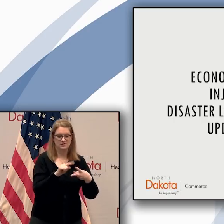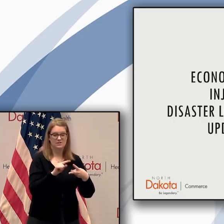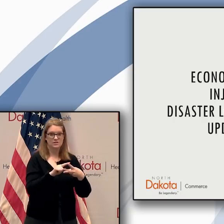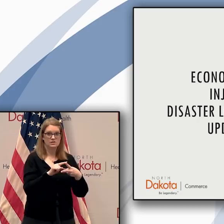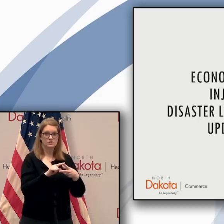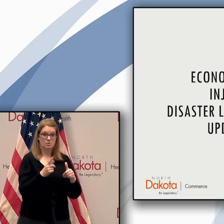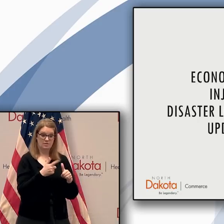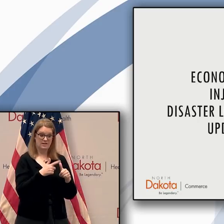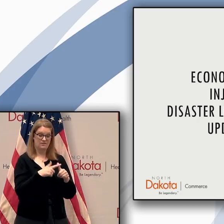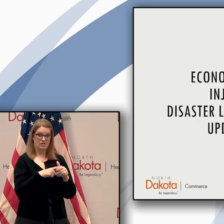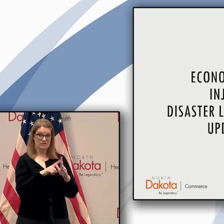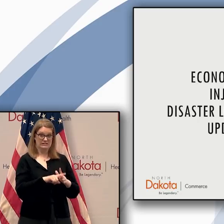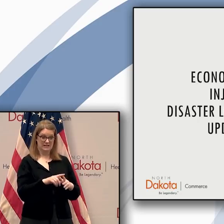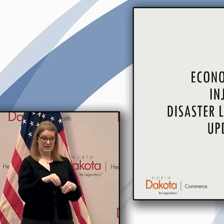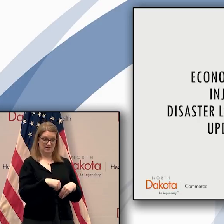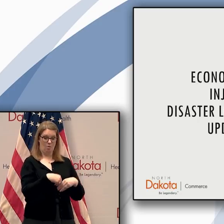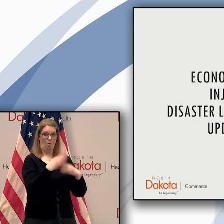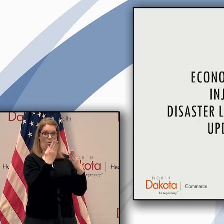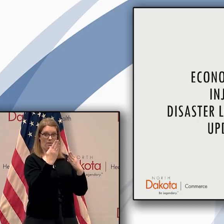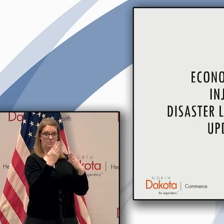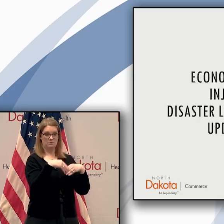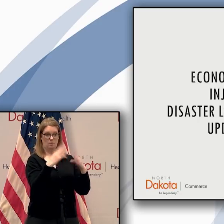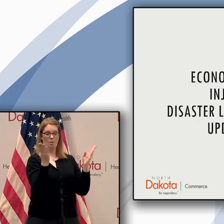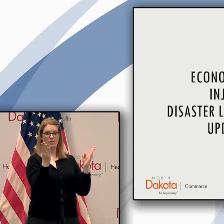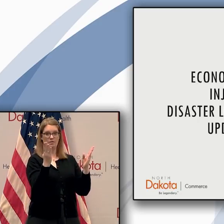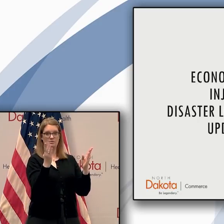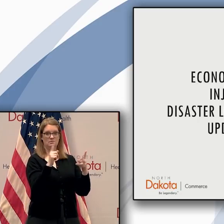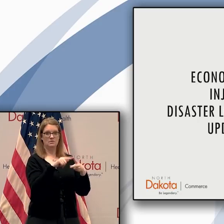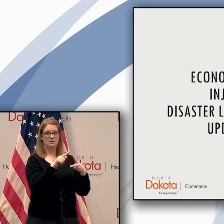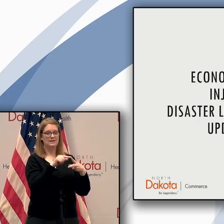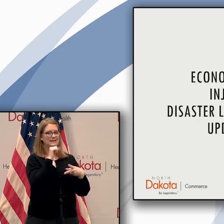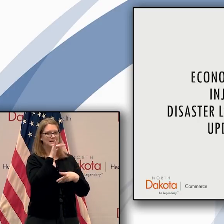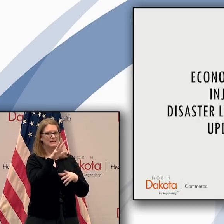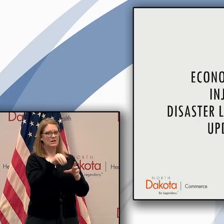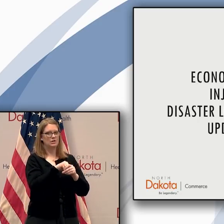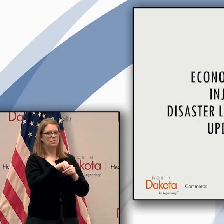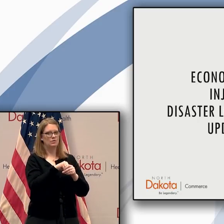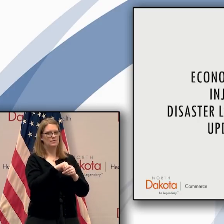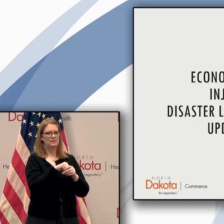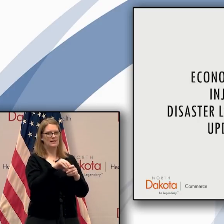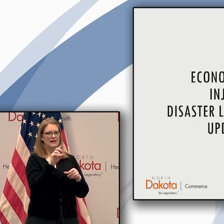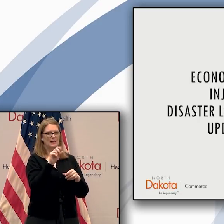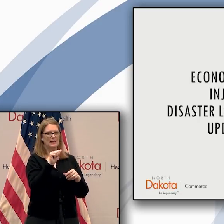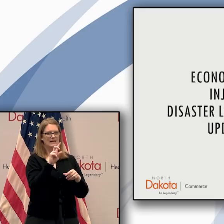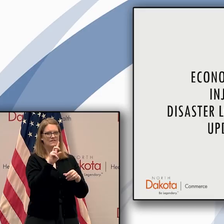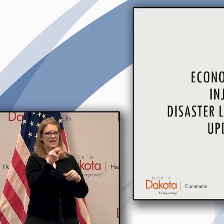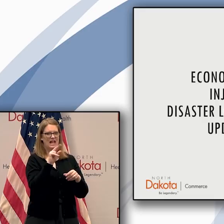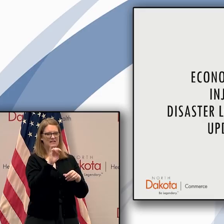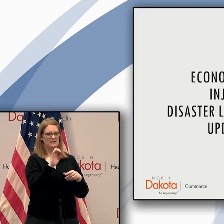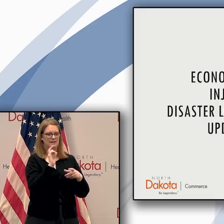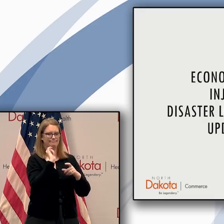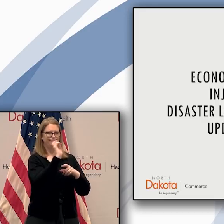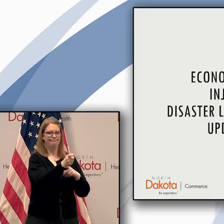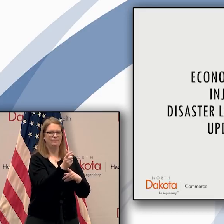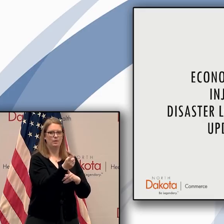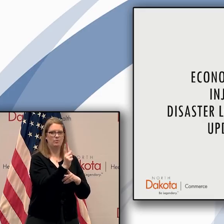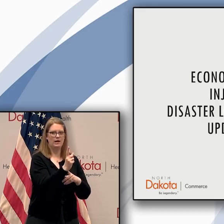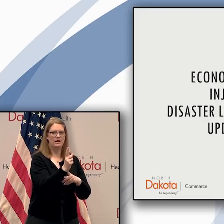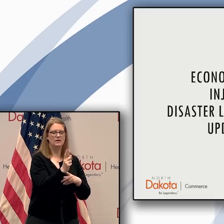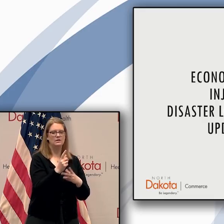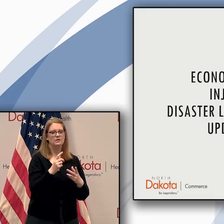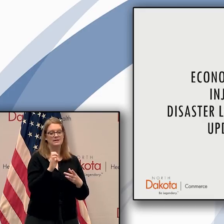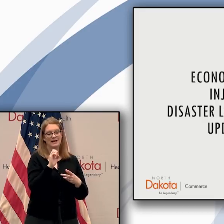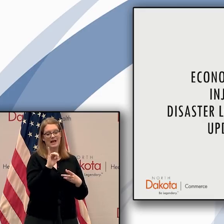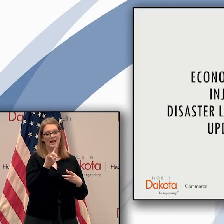first launched by the SBA in mid-March, it did not include the advance feature. This was added later. We have learned that